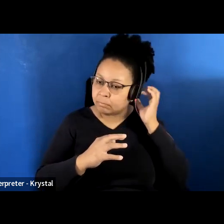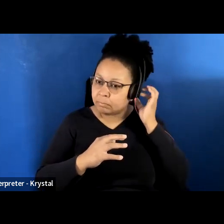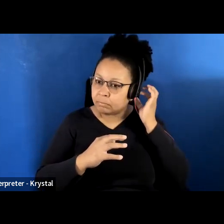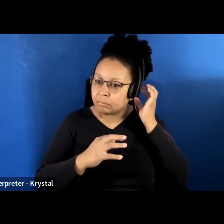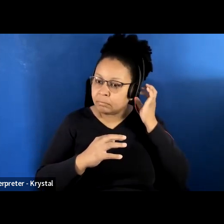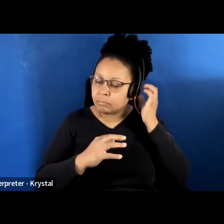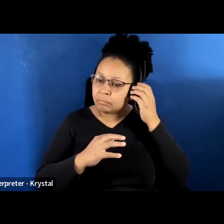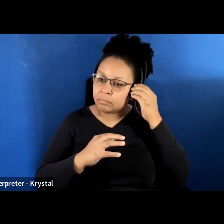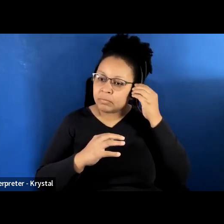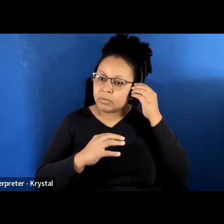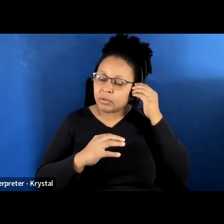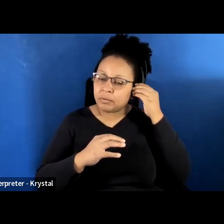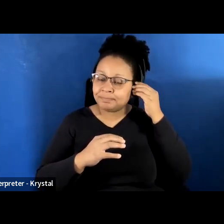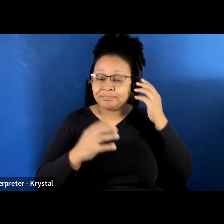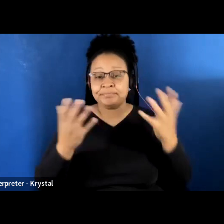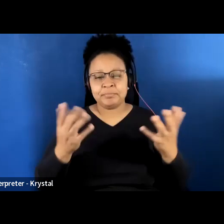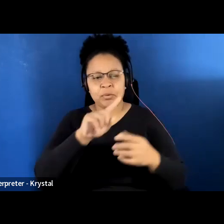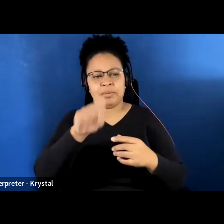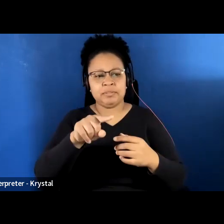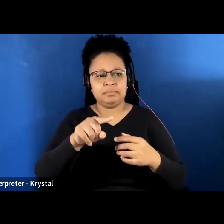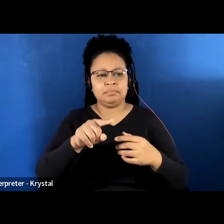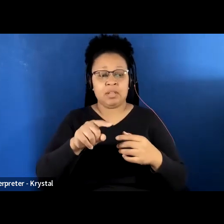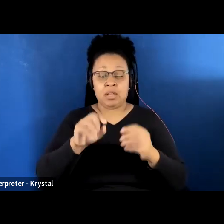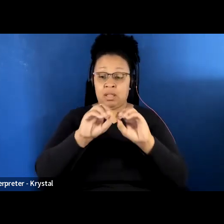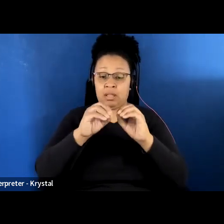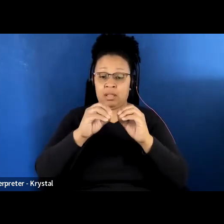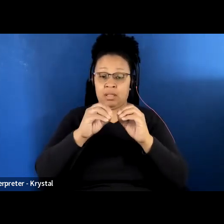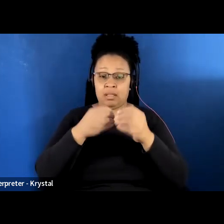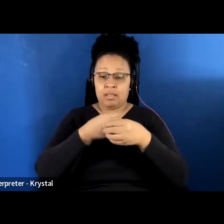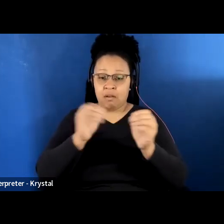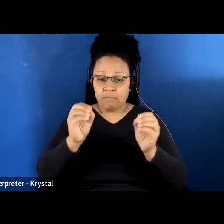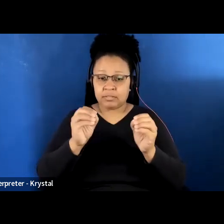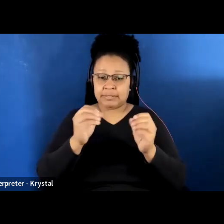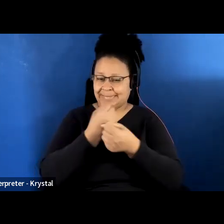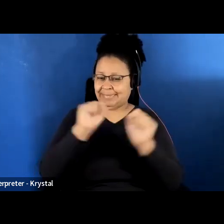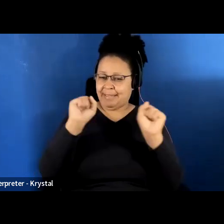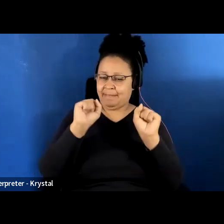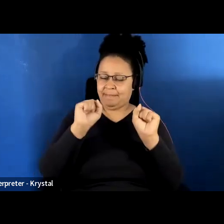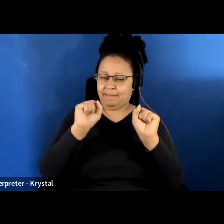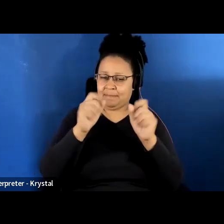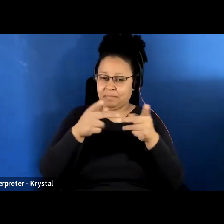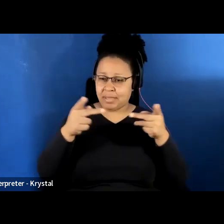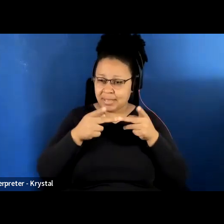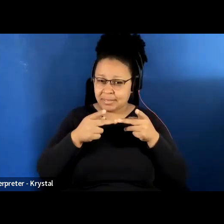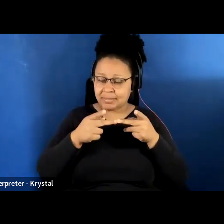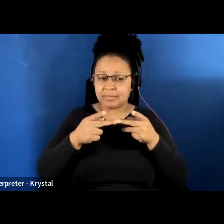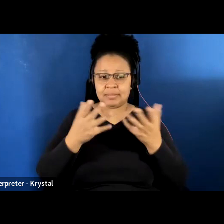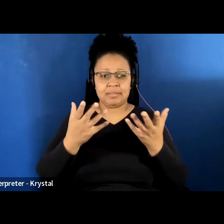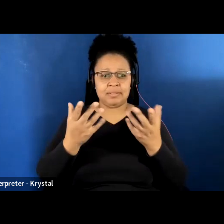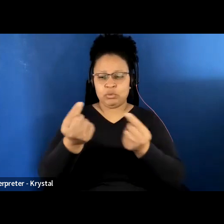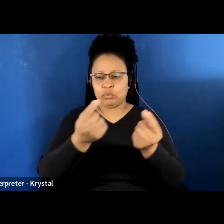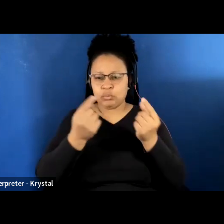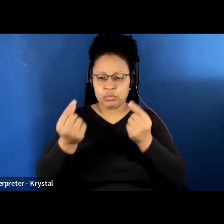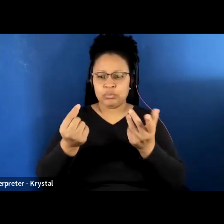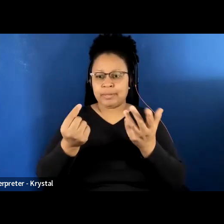So is the office a safe place? Do you do anything in your office to make it safer? Sometimes that's the